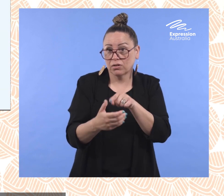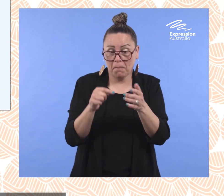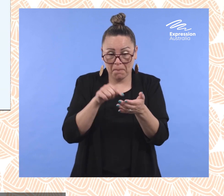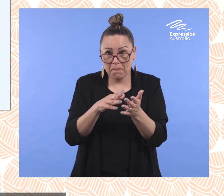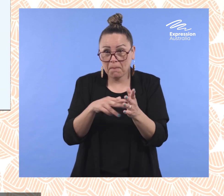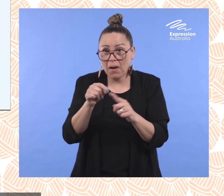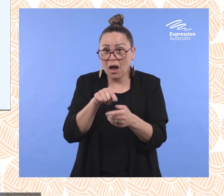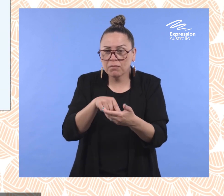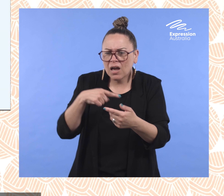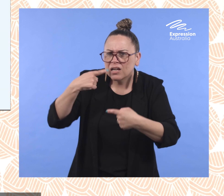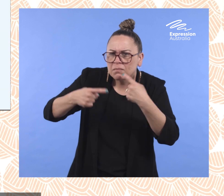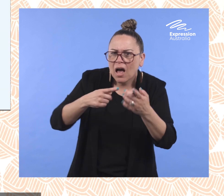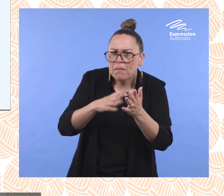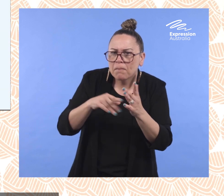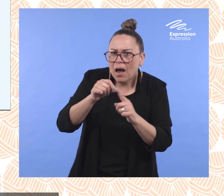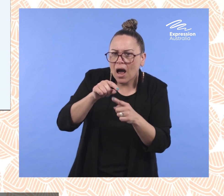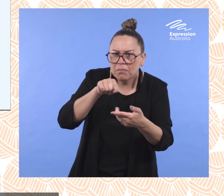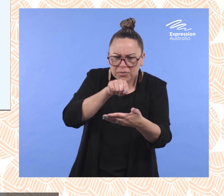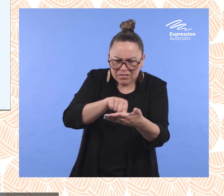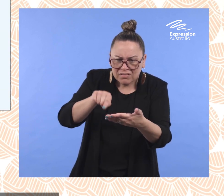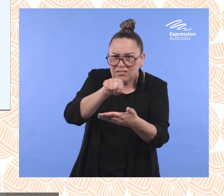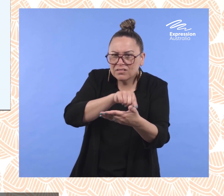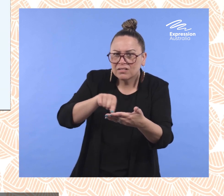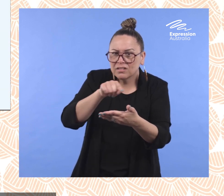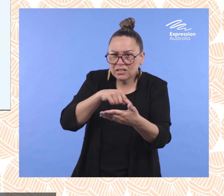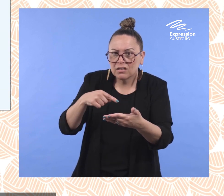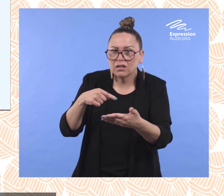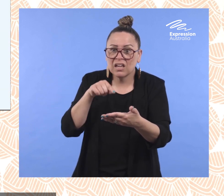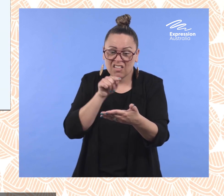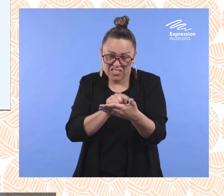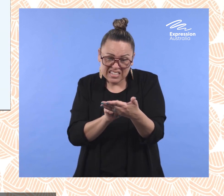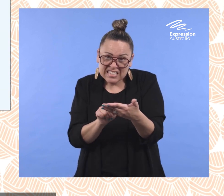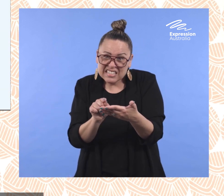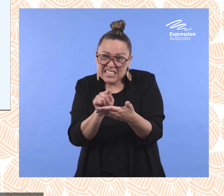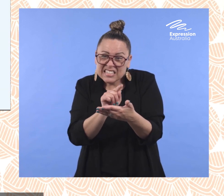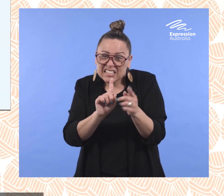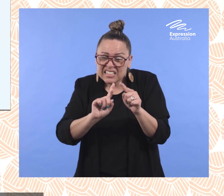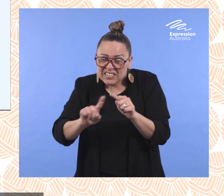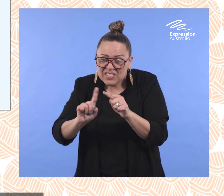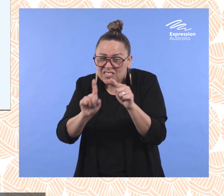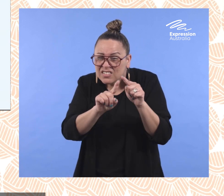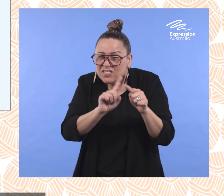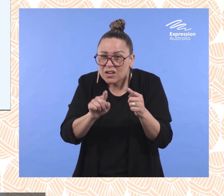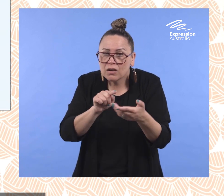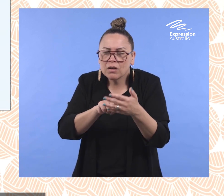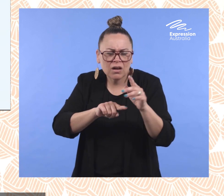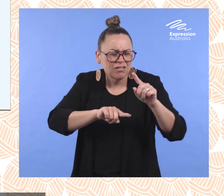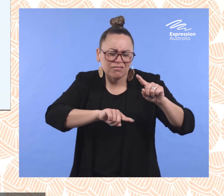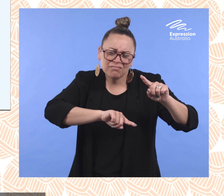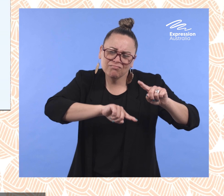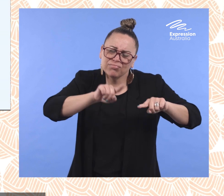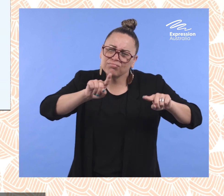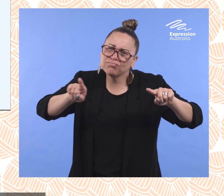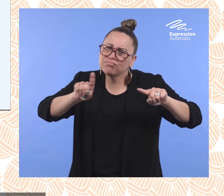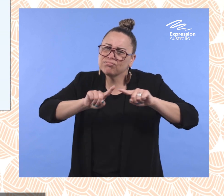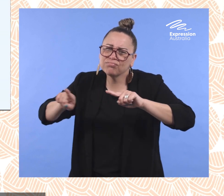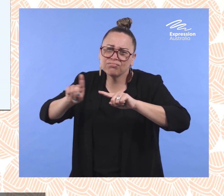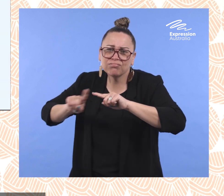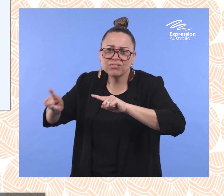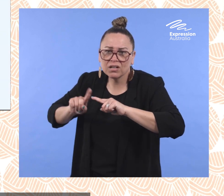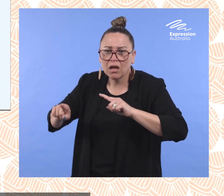and just have a discussion about the map and about how diverse Aboriginal Australia is, and then say, so this is why I